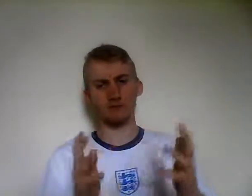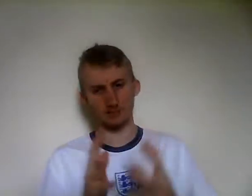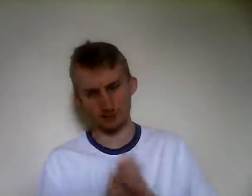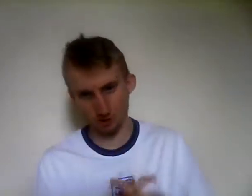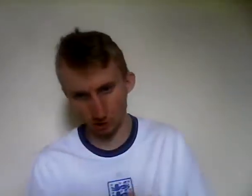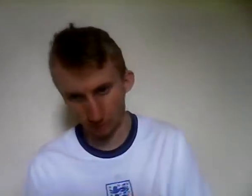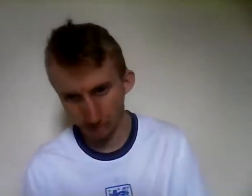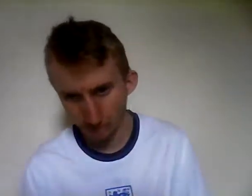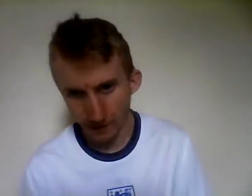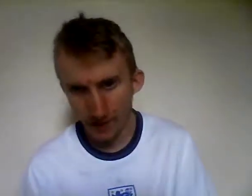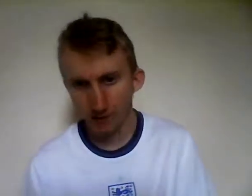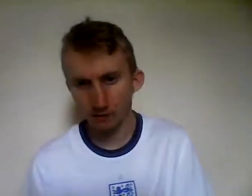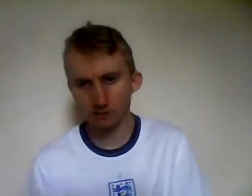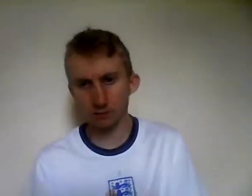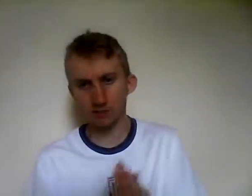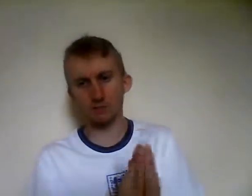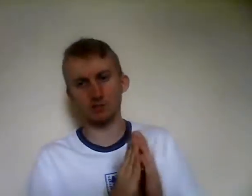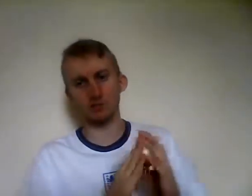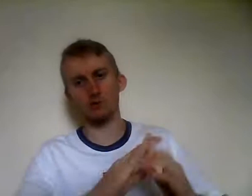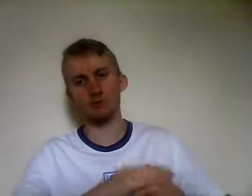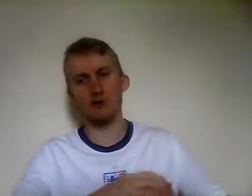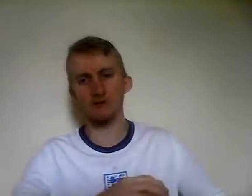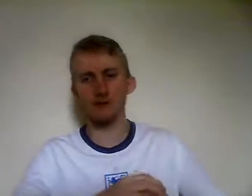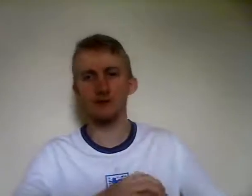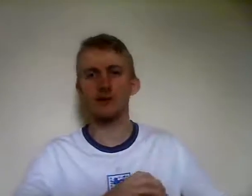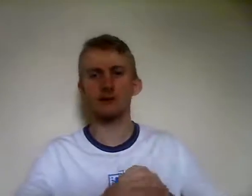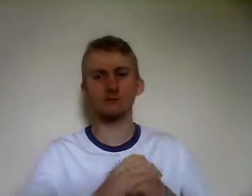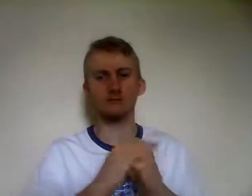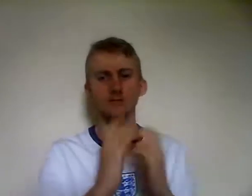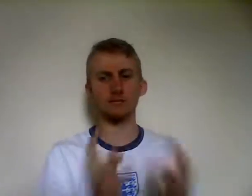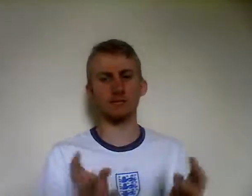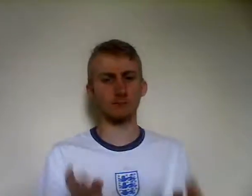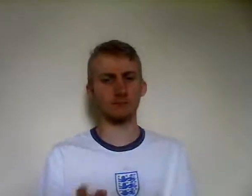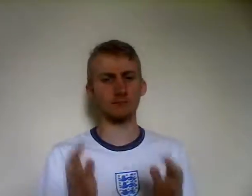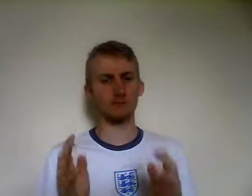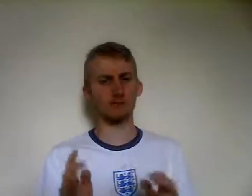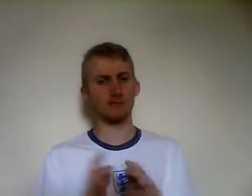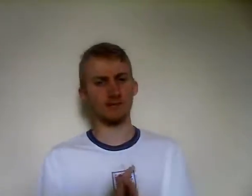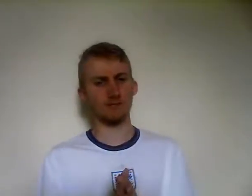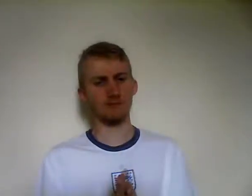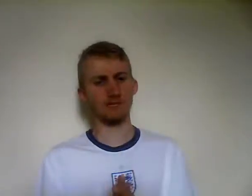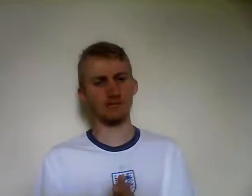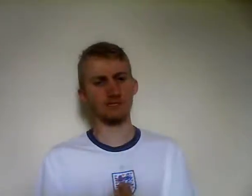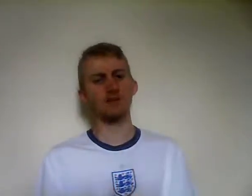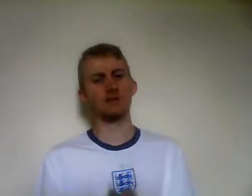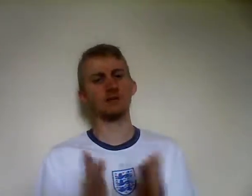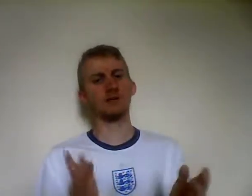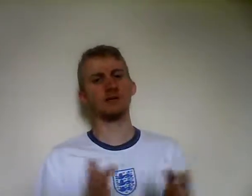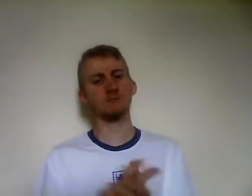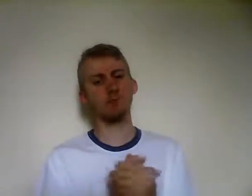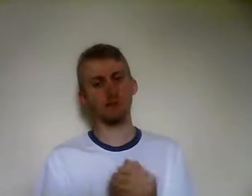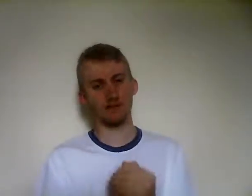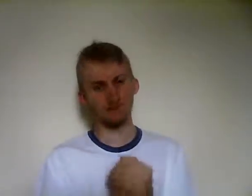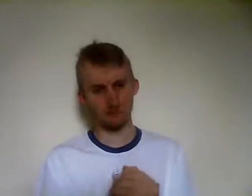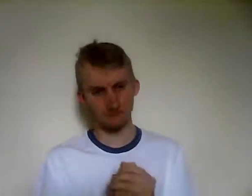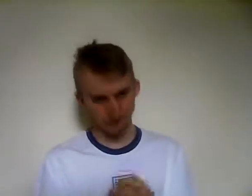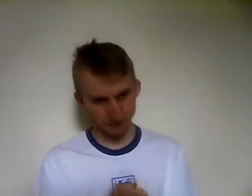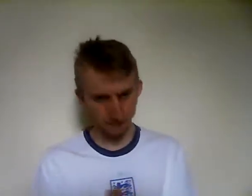manager's job. He was replaced by John Gregory, who steered the club to another mid-table finish, despite a poor late run.